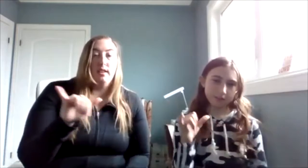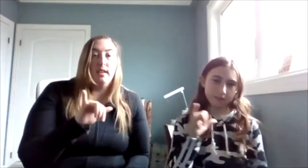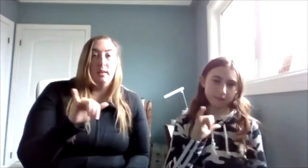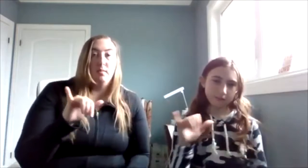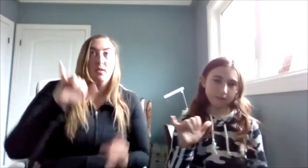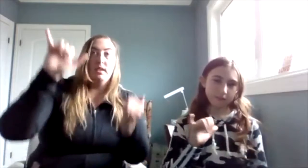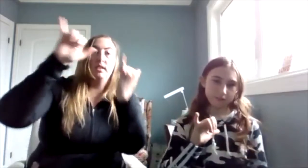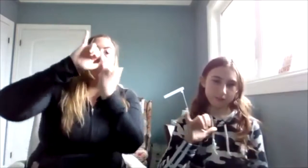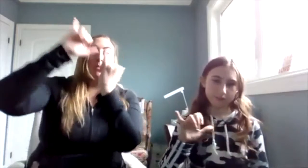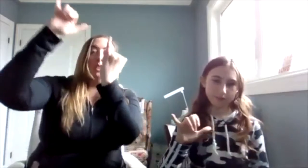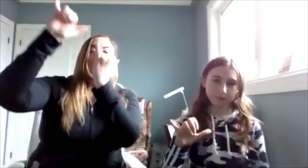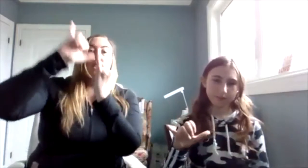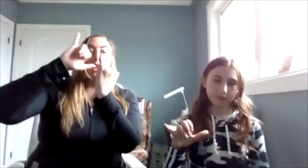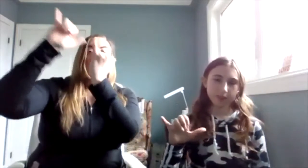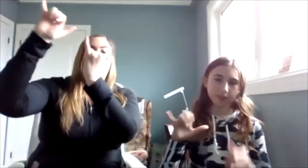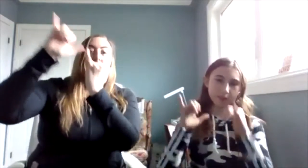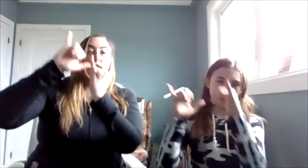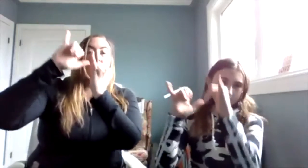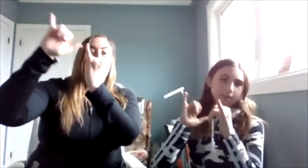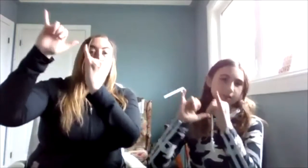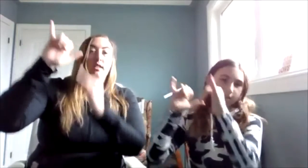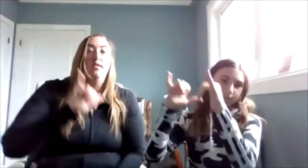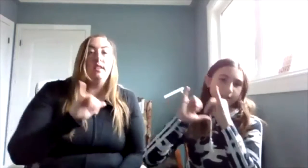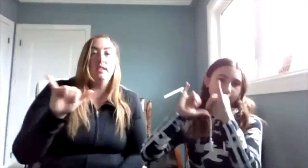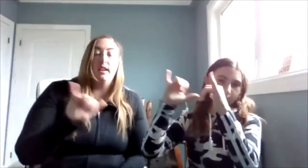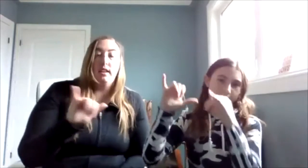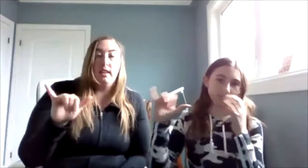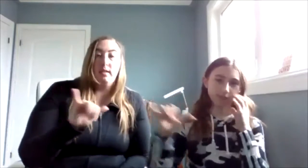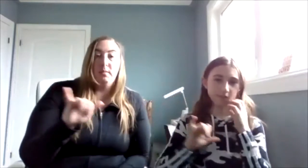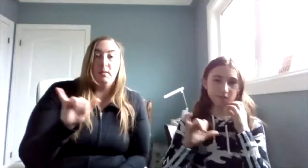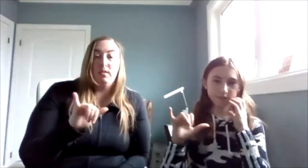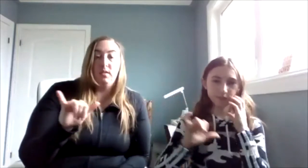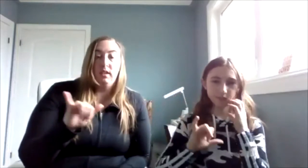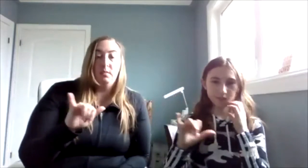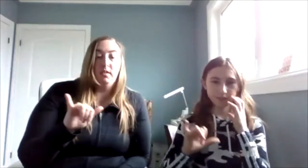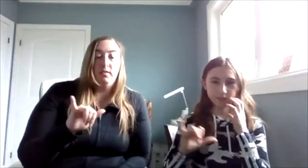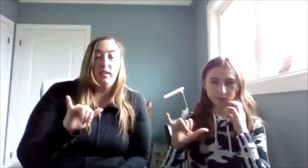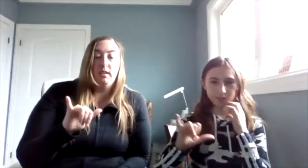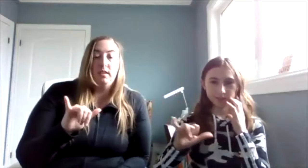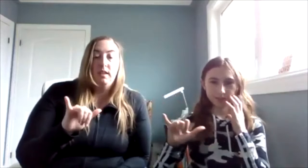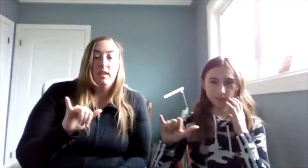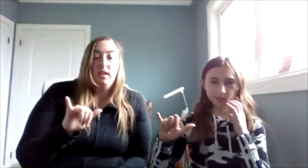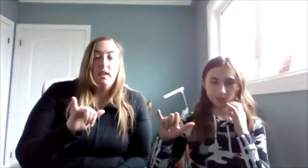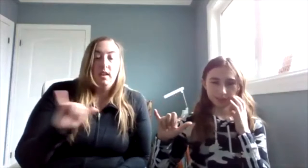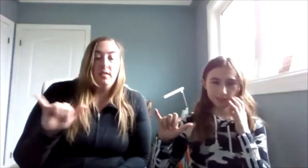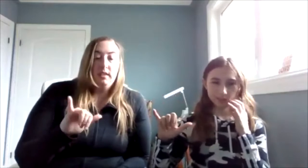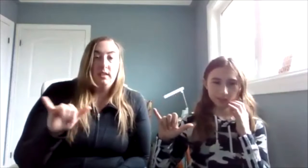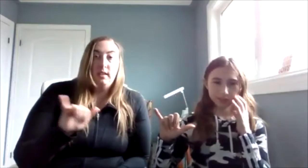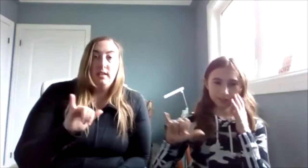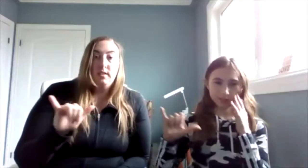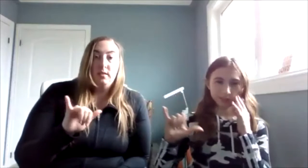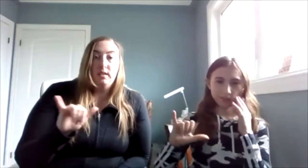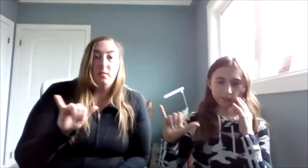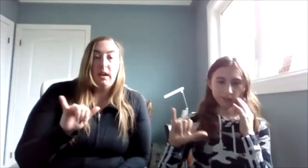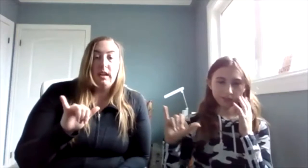same. So it's when we did same as earth as it is in heaven, it's kind of like that, but we're just doing a little bit in front of us. So it's a Y hand